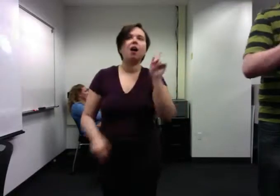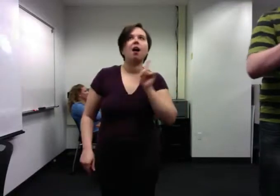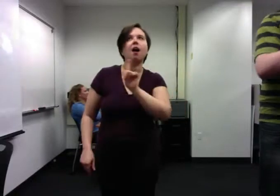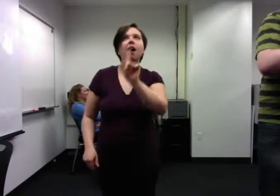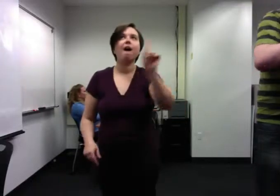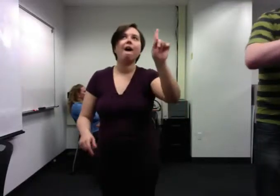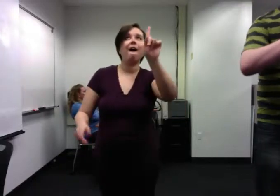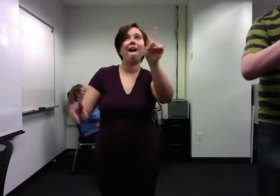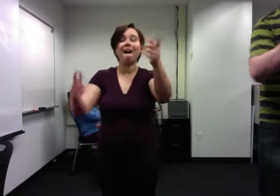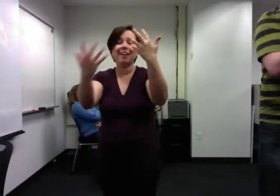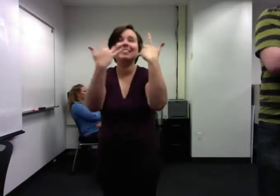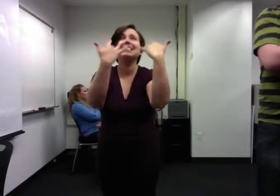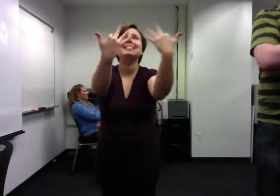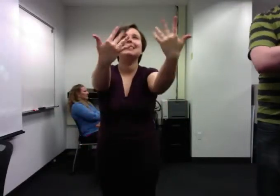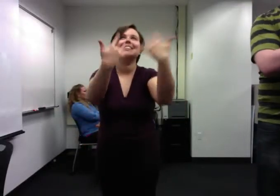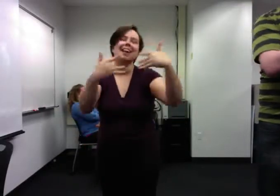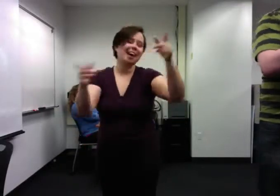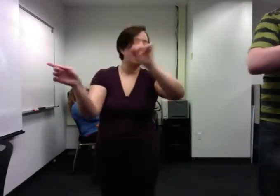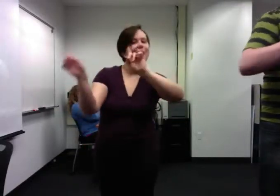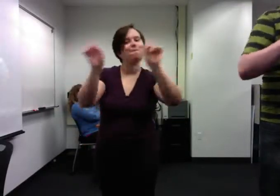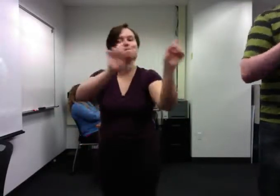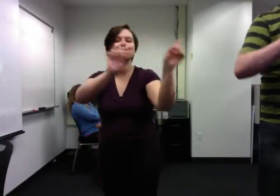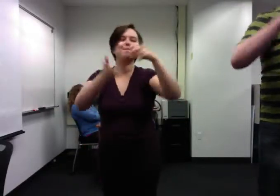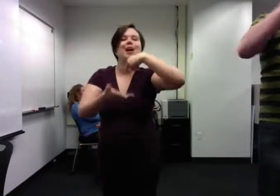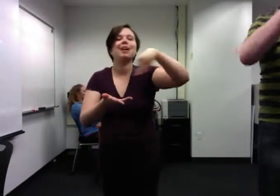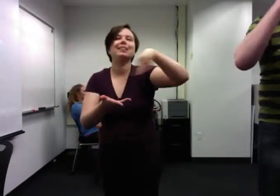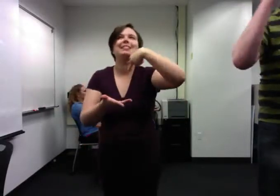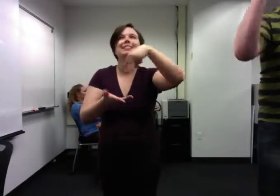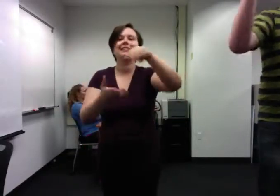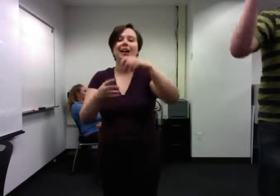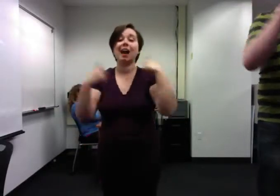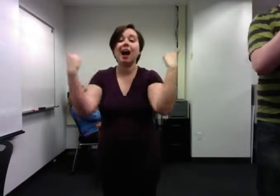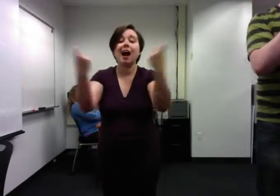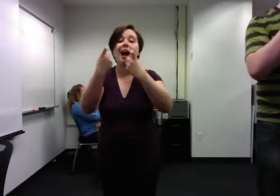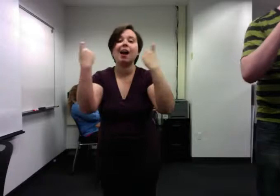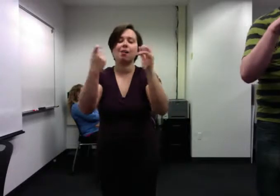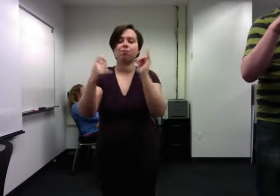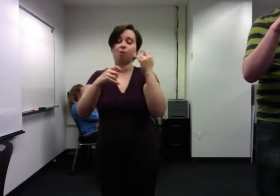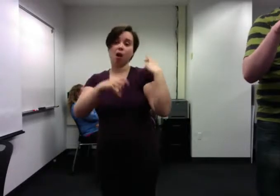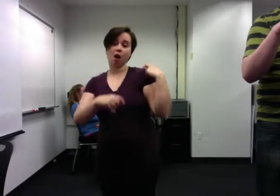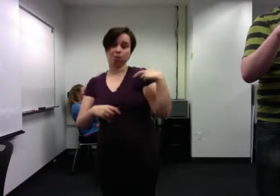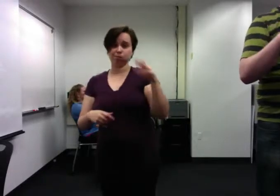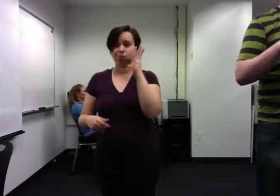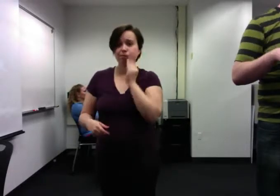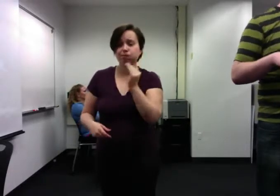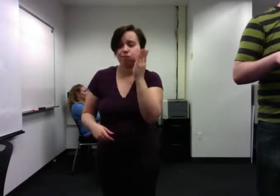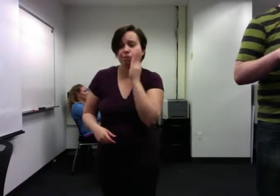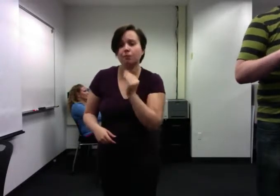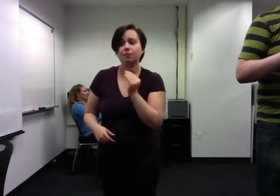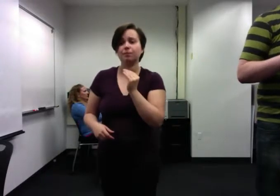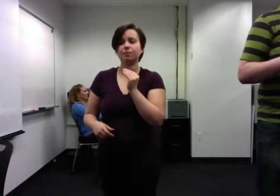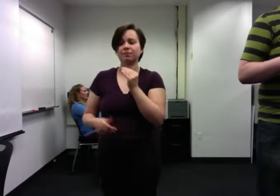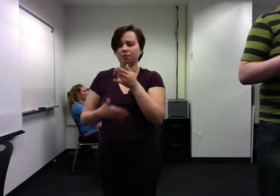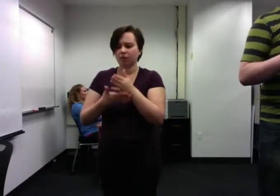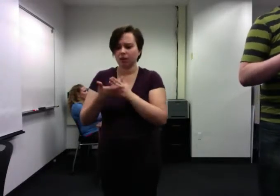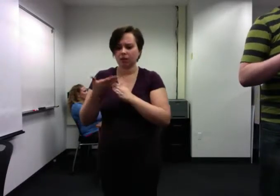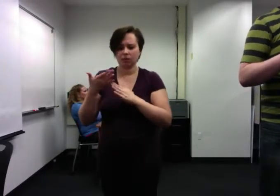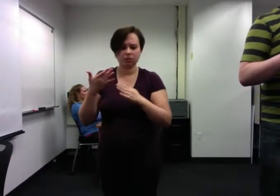and dancing, and it was a real celebration, sort of the kind of religious experience that some of us really think about and dream about but don't